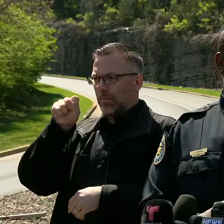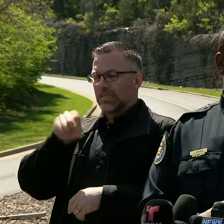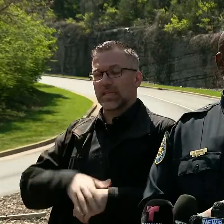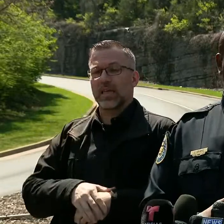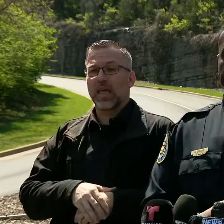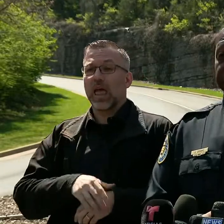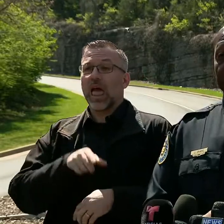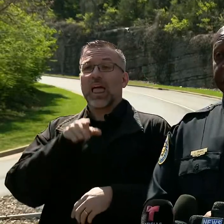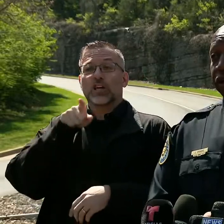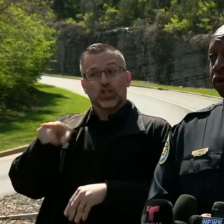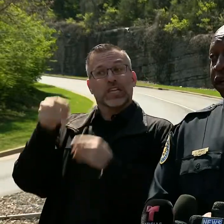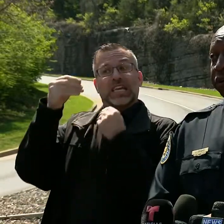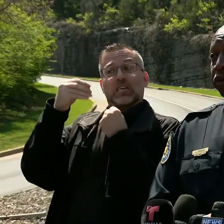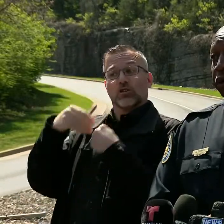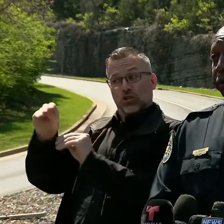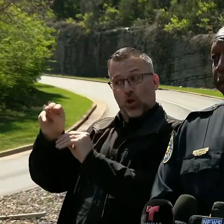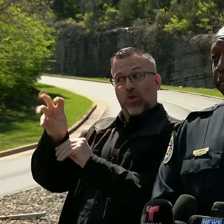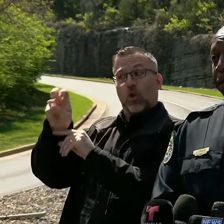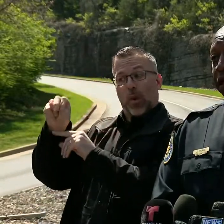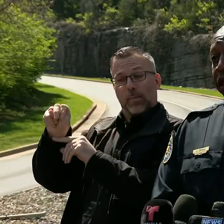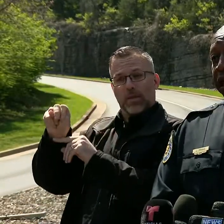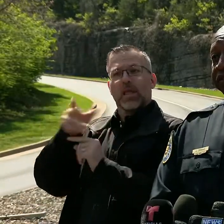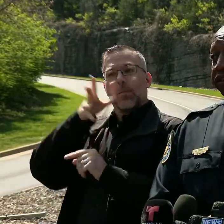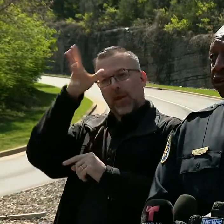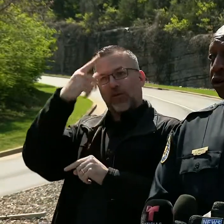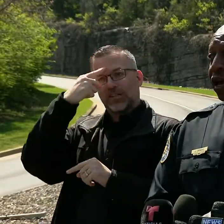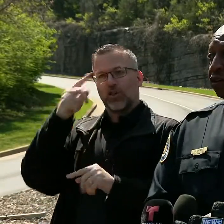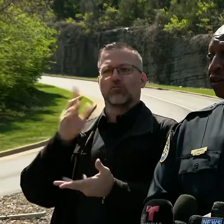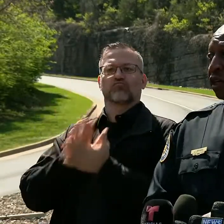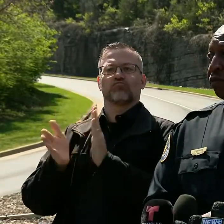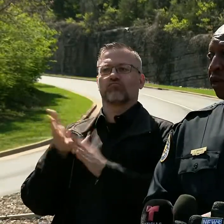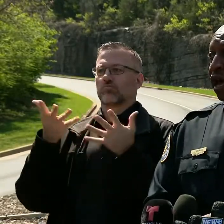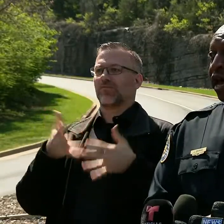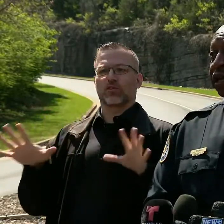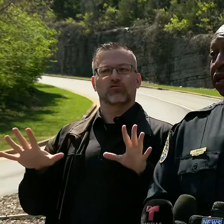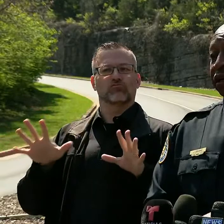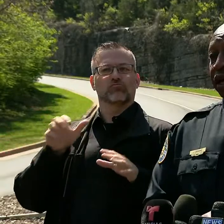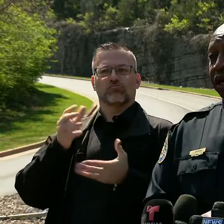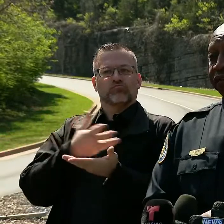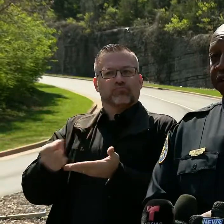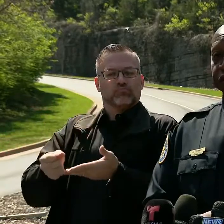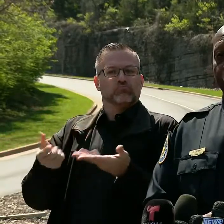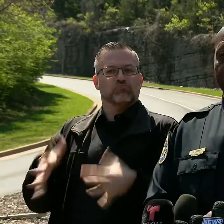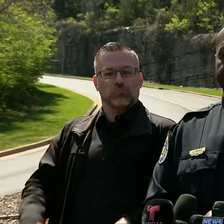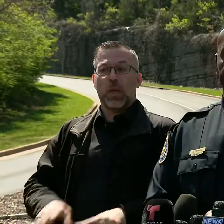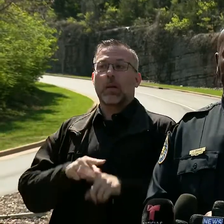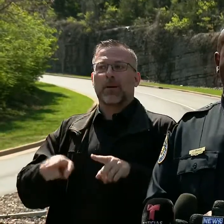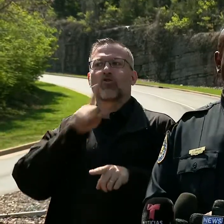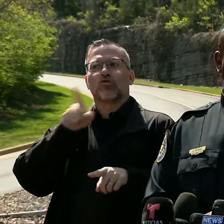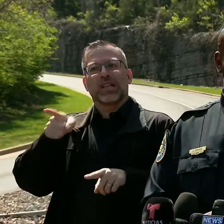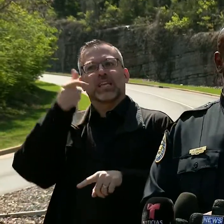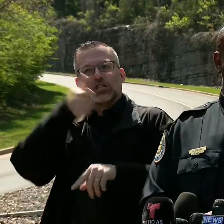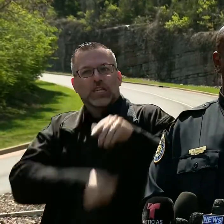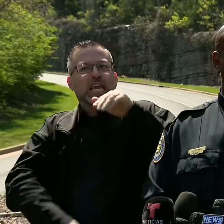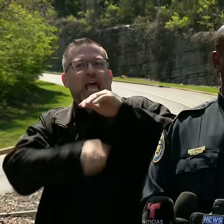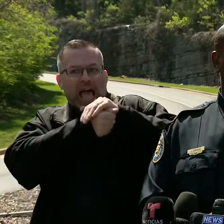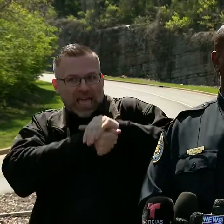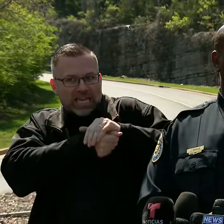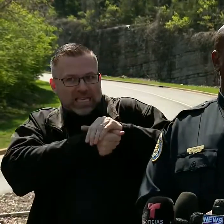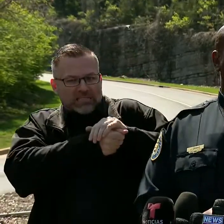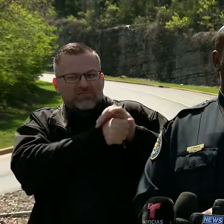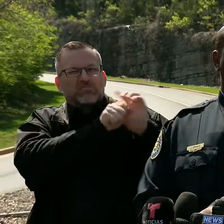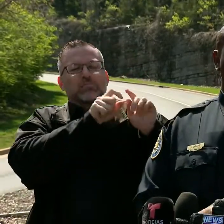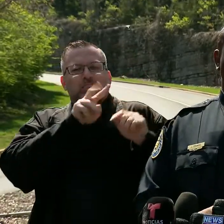the 1 weapon that she did not own anymore. As it turned out, she had been hiding several weapons within the house.